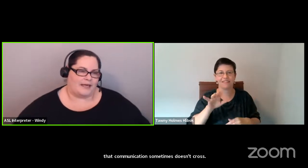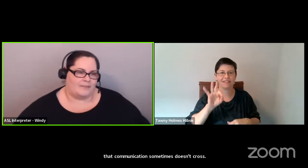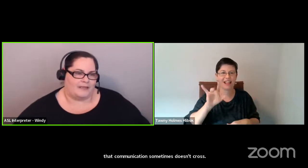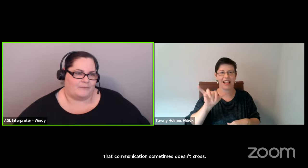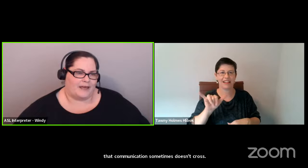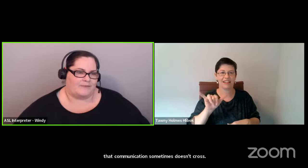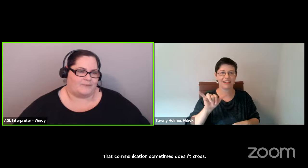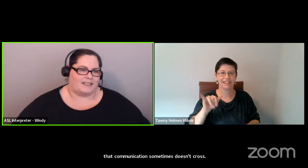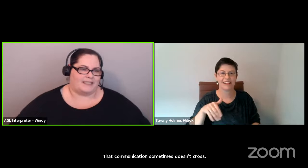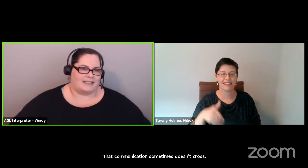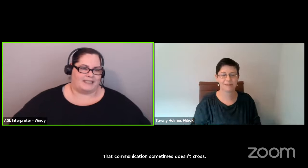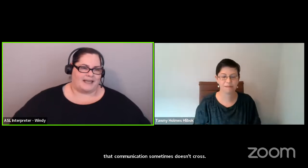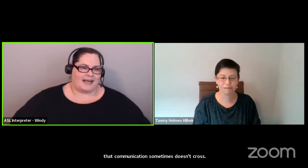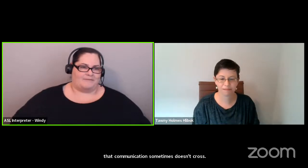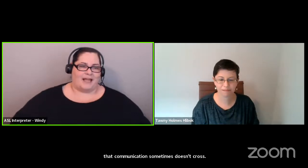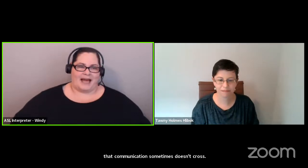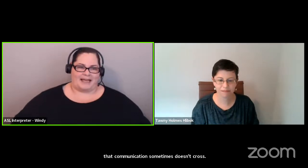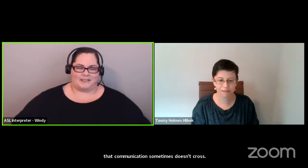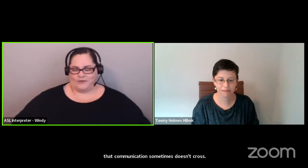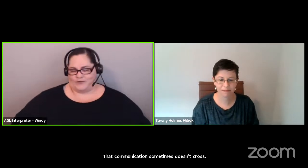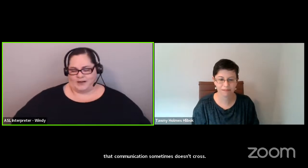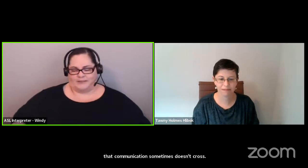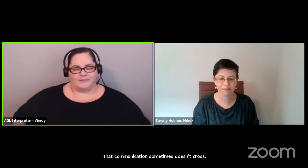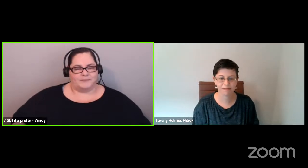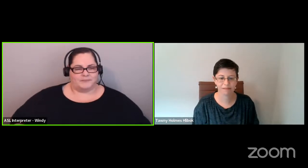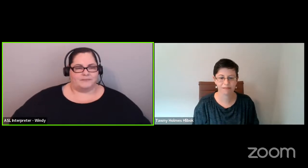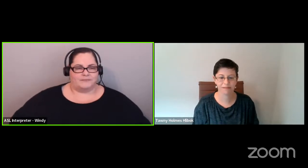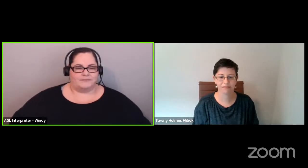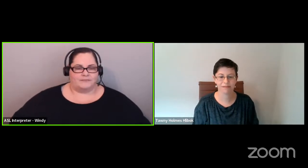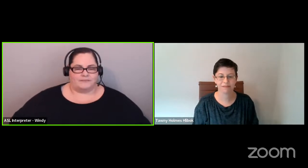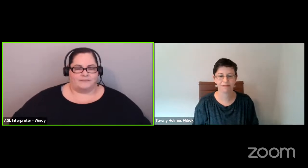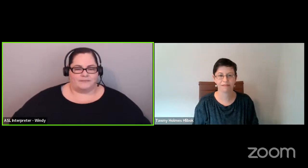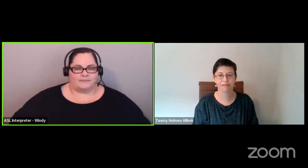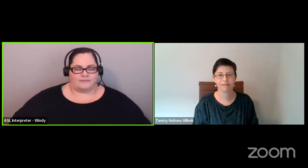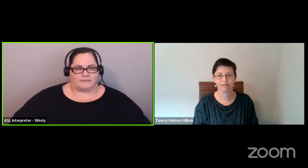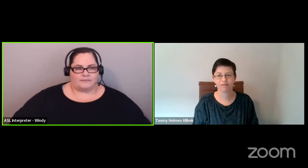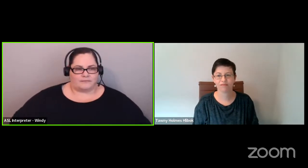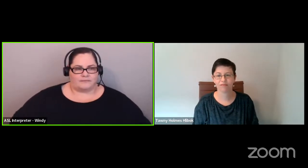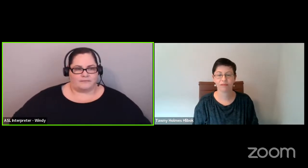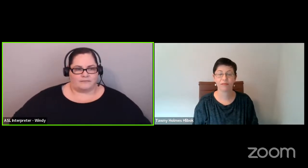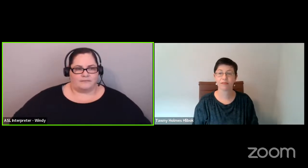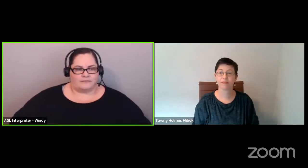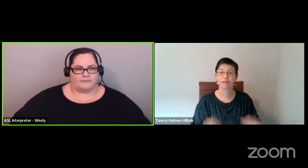talk about that, but we haven't really seen that fly so far.